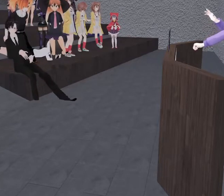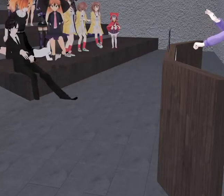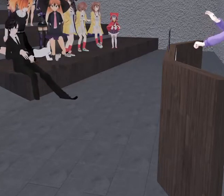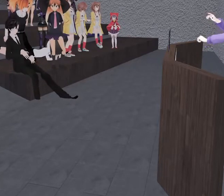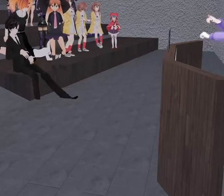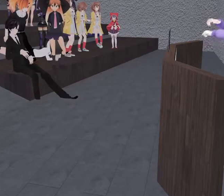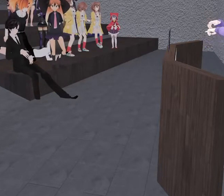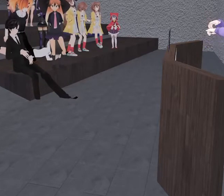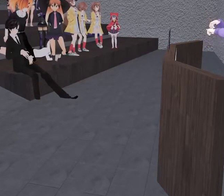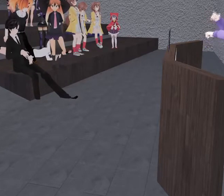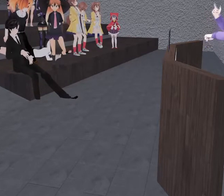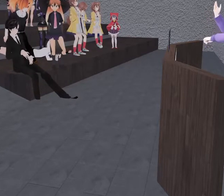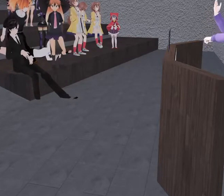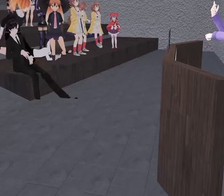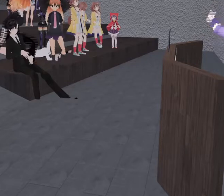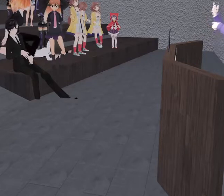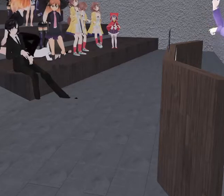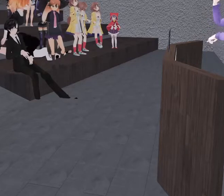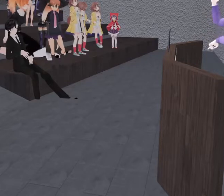So I'd say it depends on your sign knowledge.